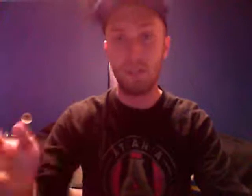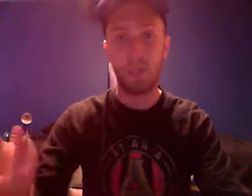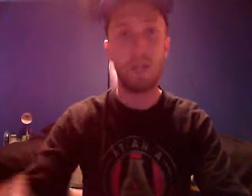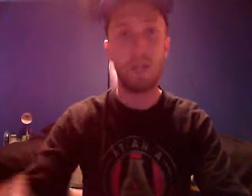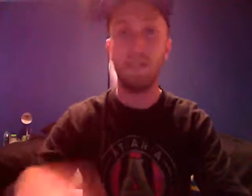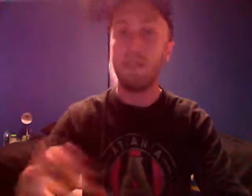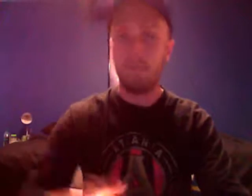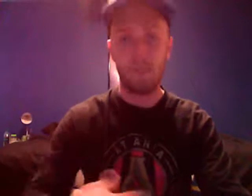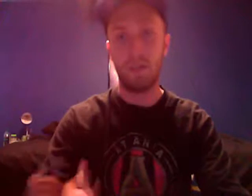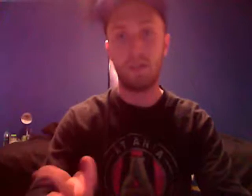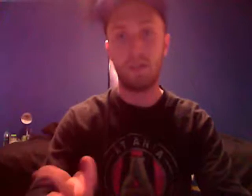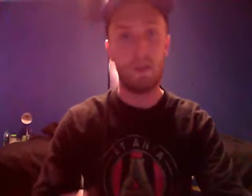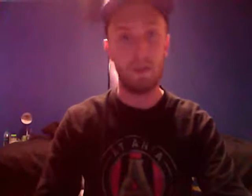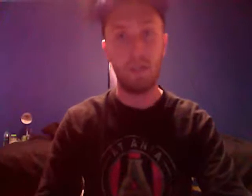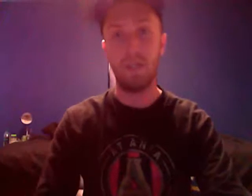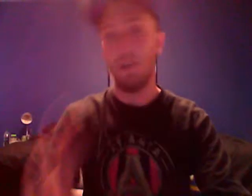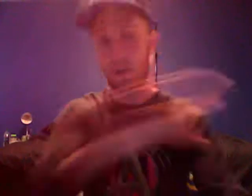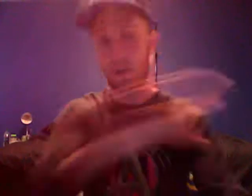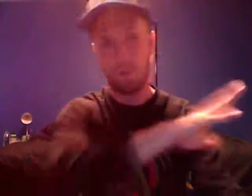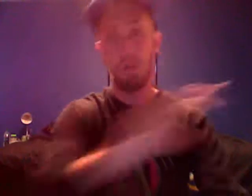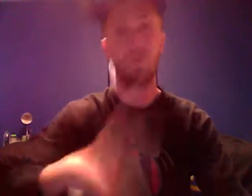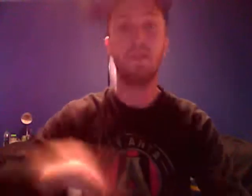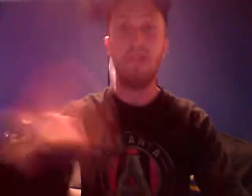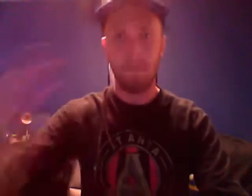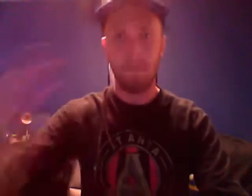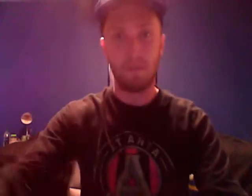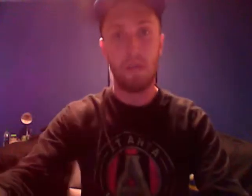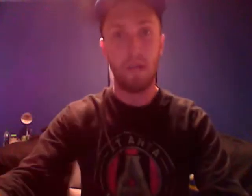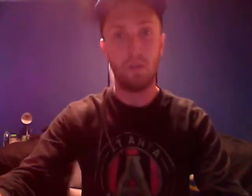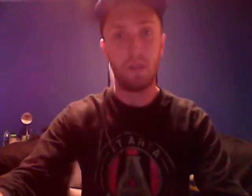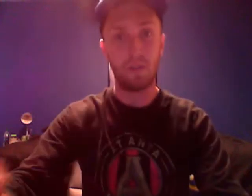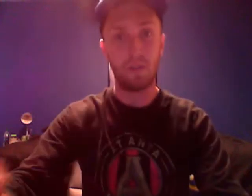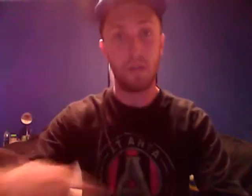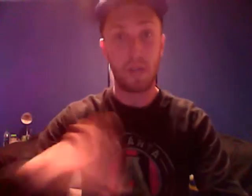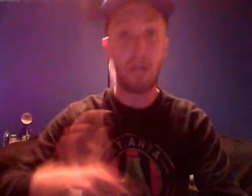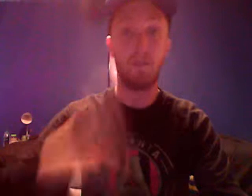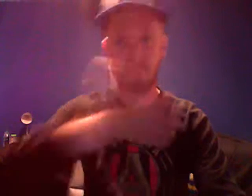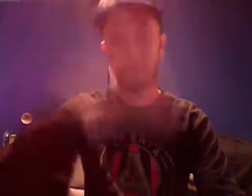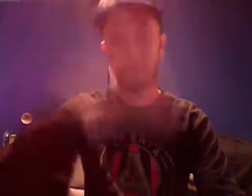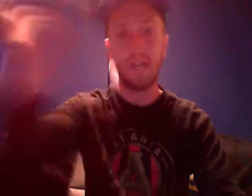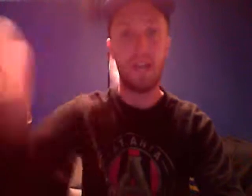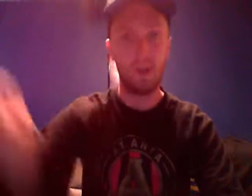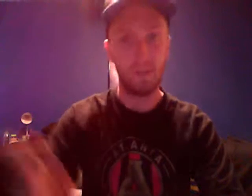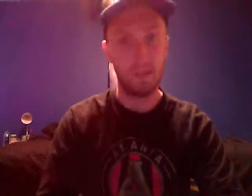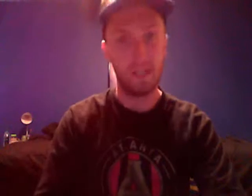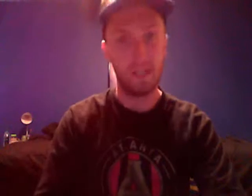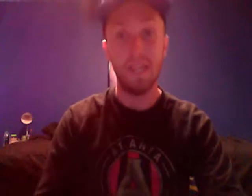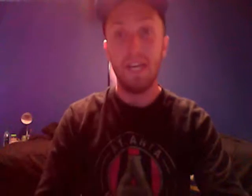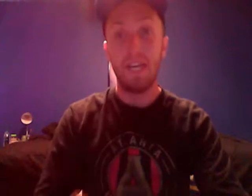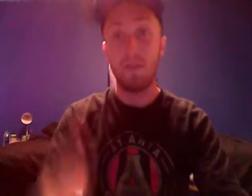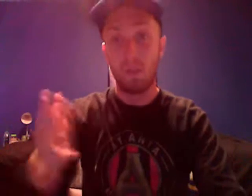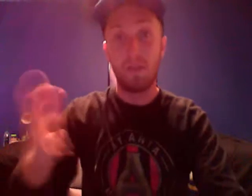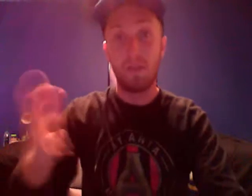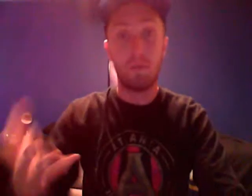a shot deflected off the line, off the post. Gressel's there with the header, headed off the line. And then one of their